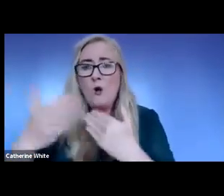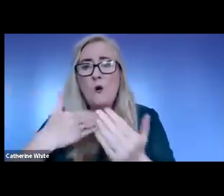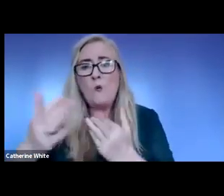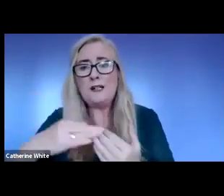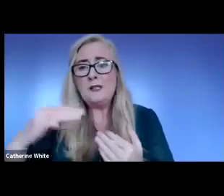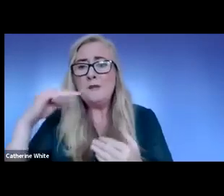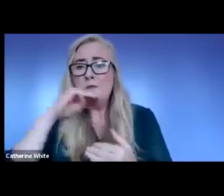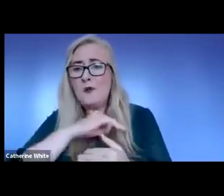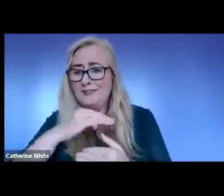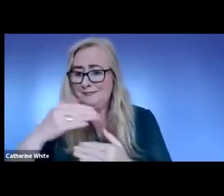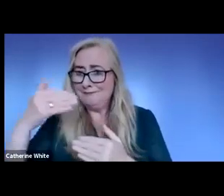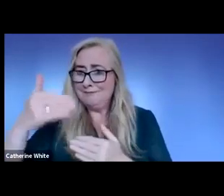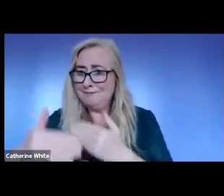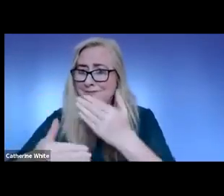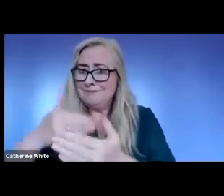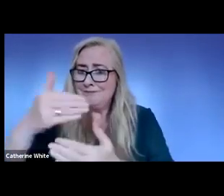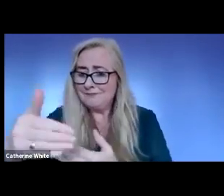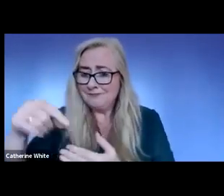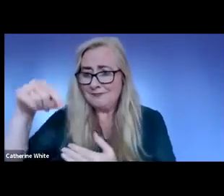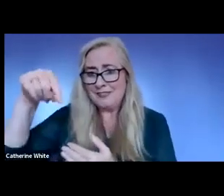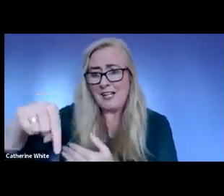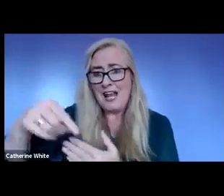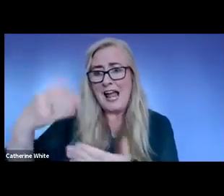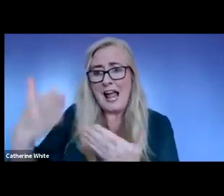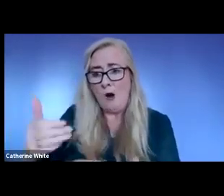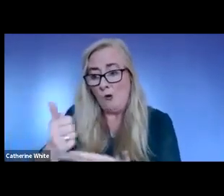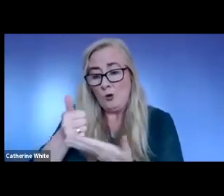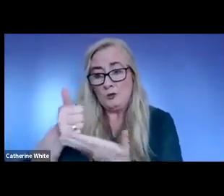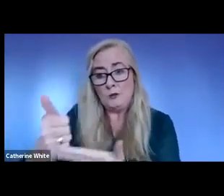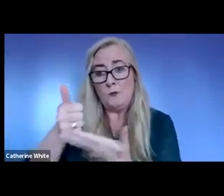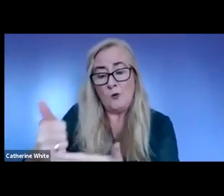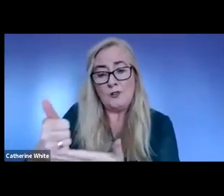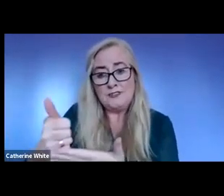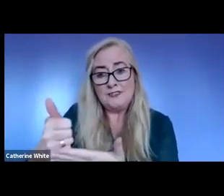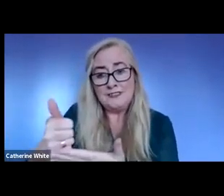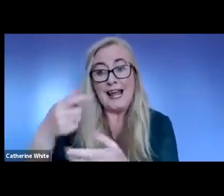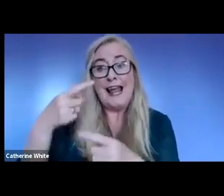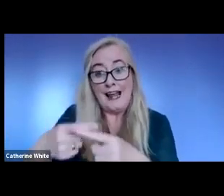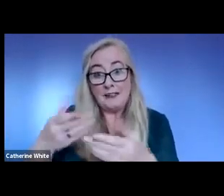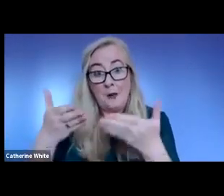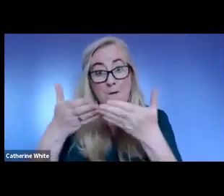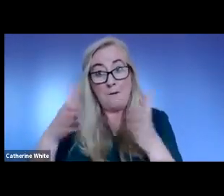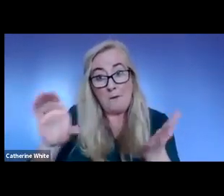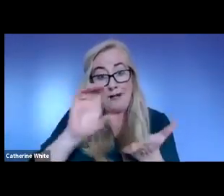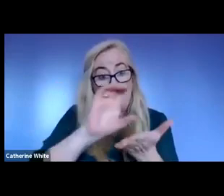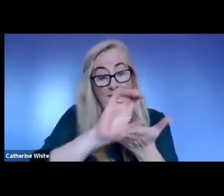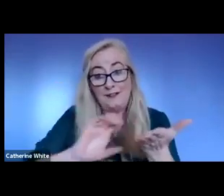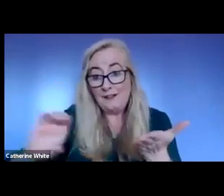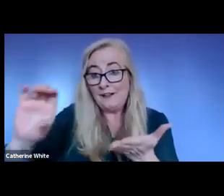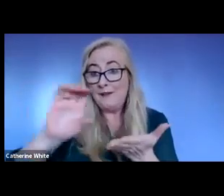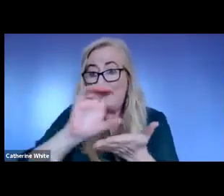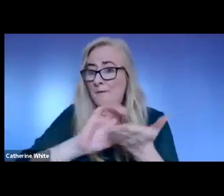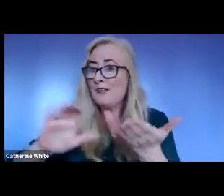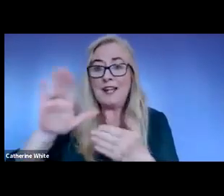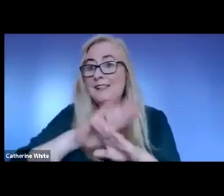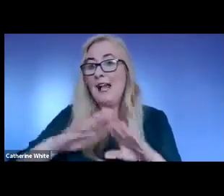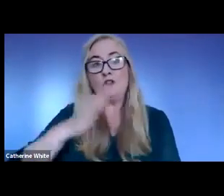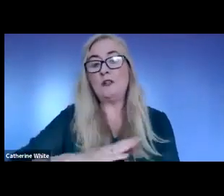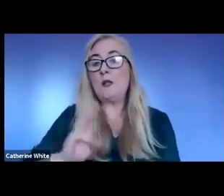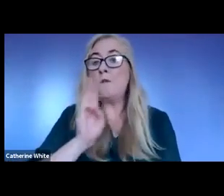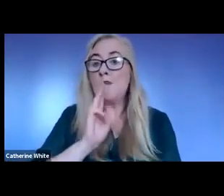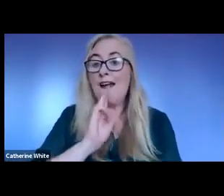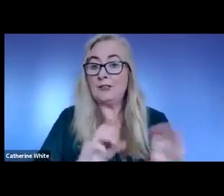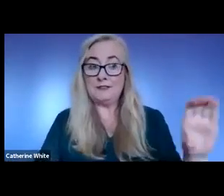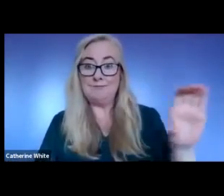are, and how we can best support that with investment and public investment, that it's not just privatization as